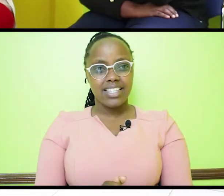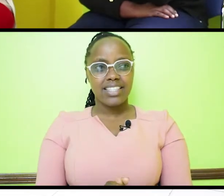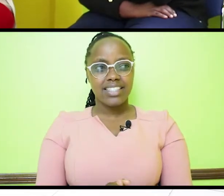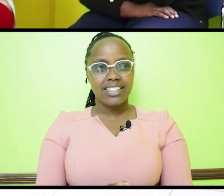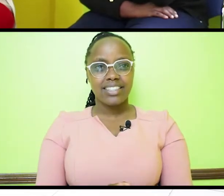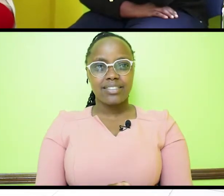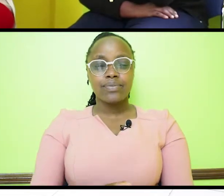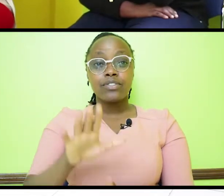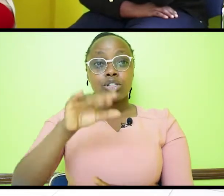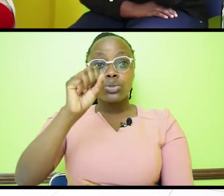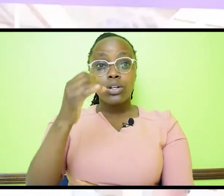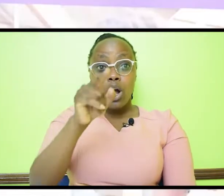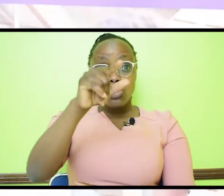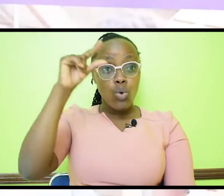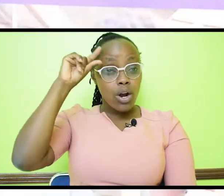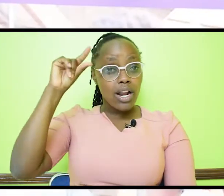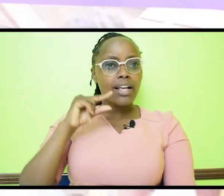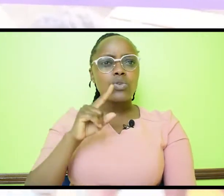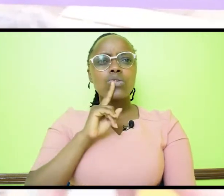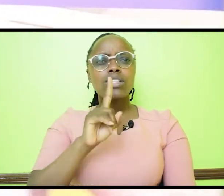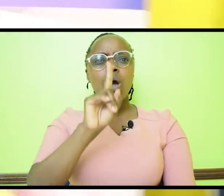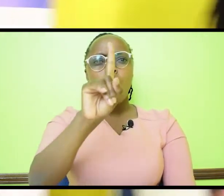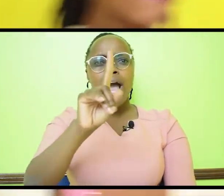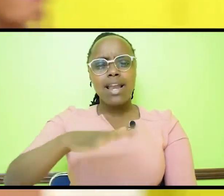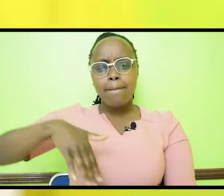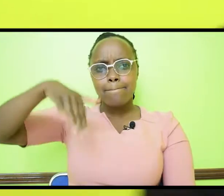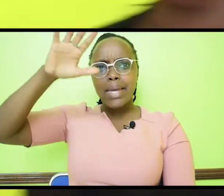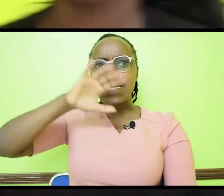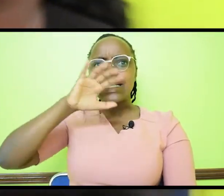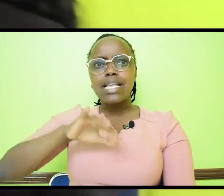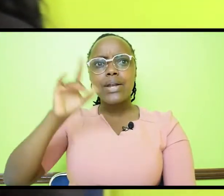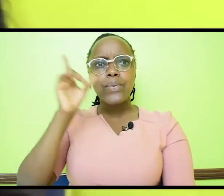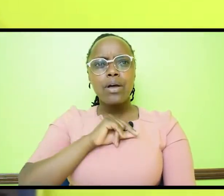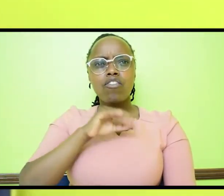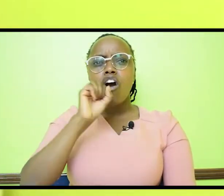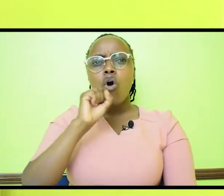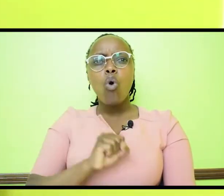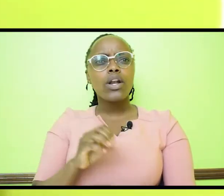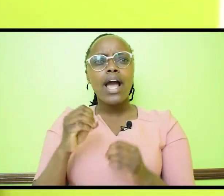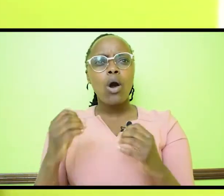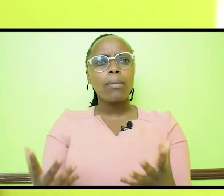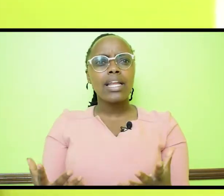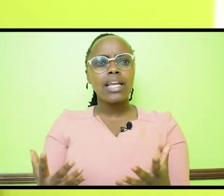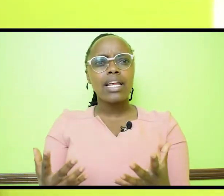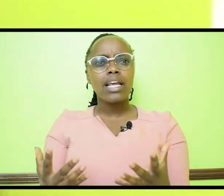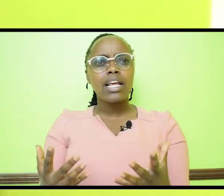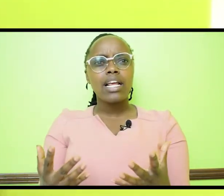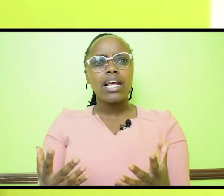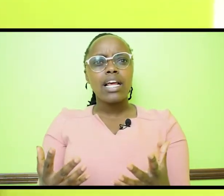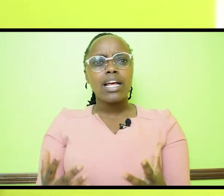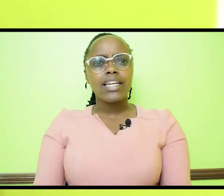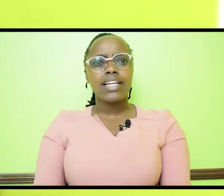Perfect. So, yes. Gladys, you said you have one big son. How old is your son?